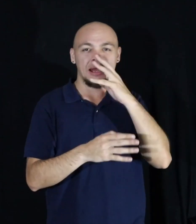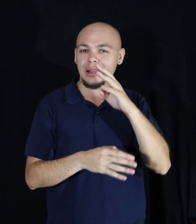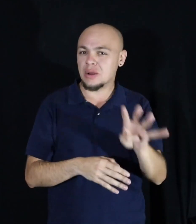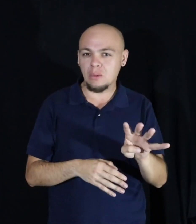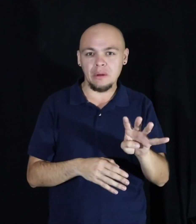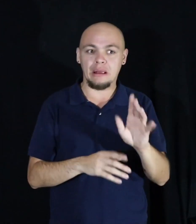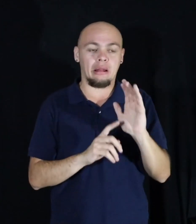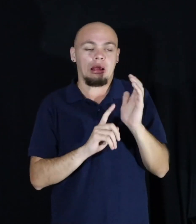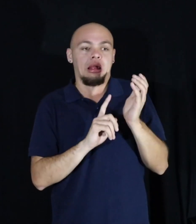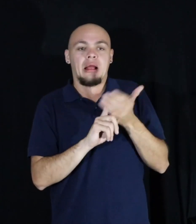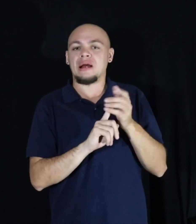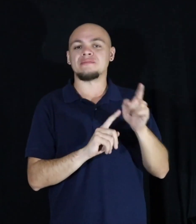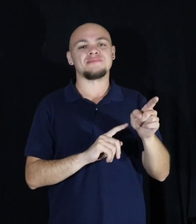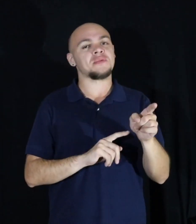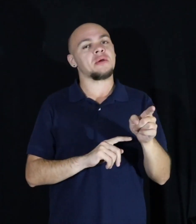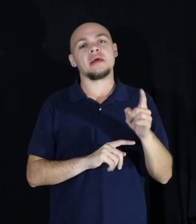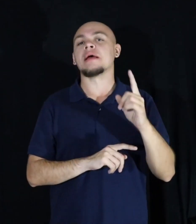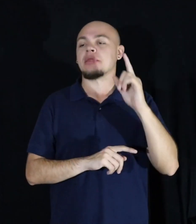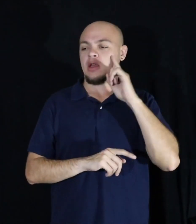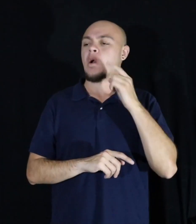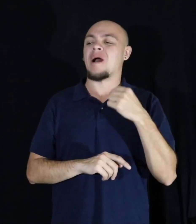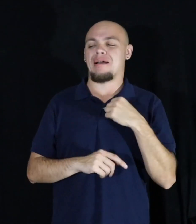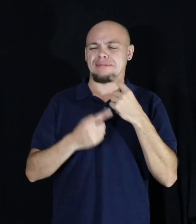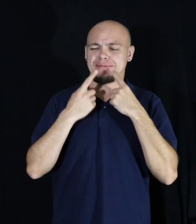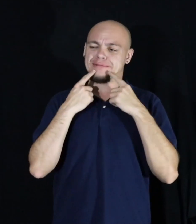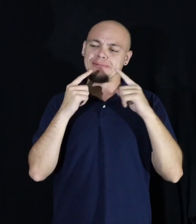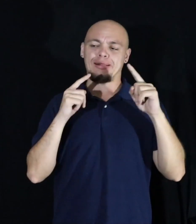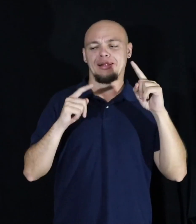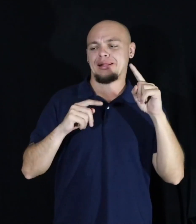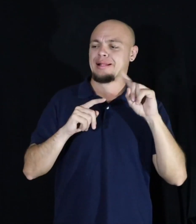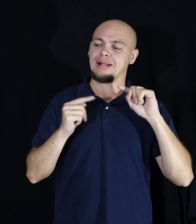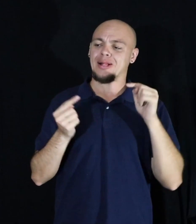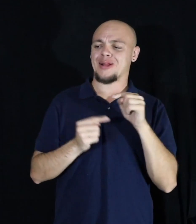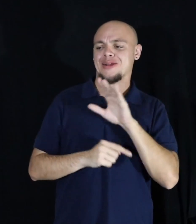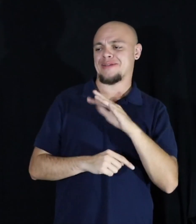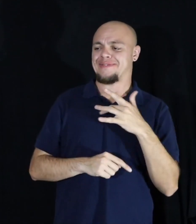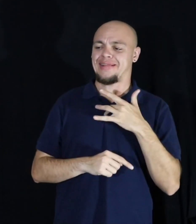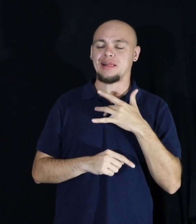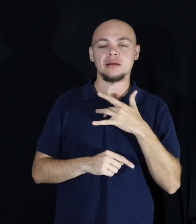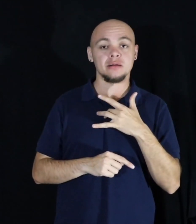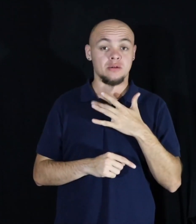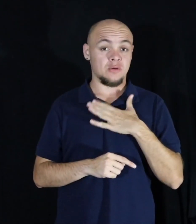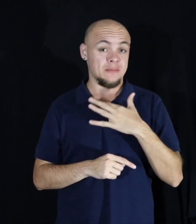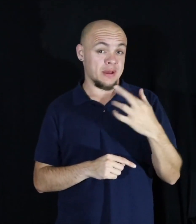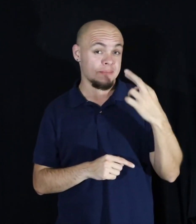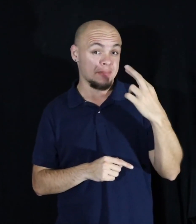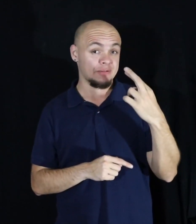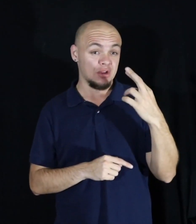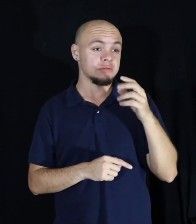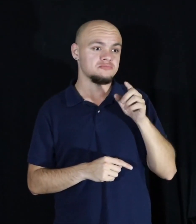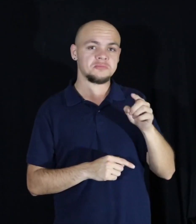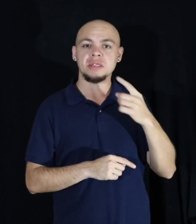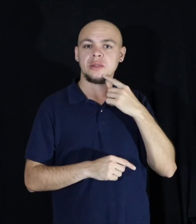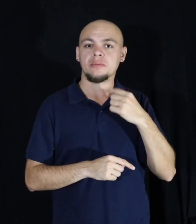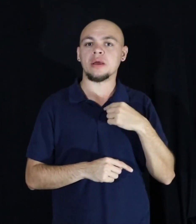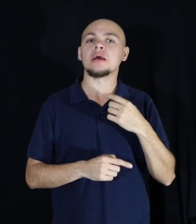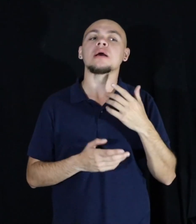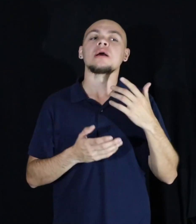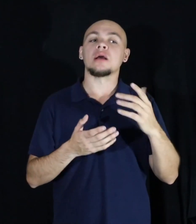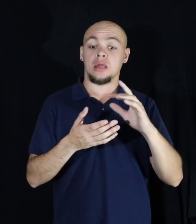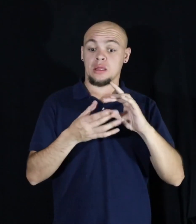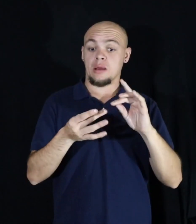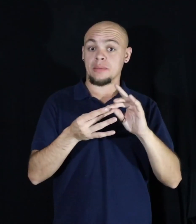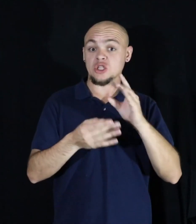they think they've succeeded in upsetting you and will carry on. One of my best friends once told me that the way to make hurtful comments